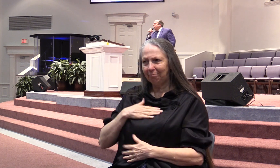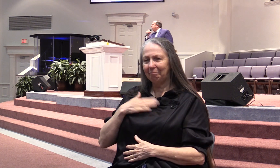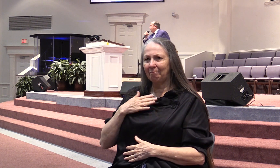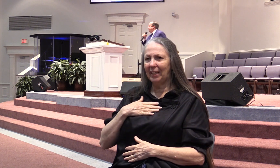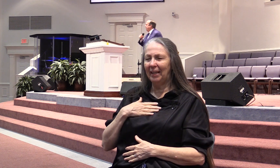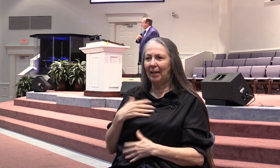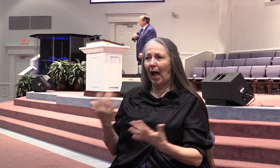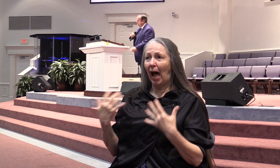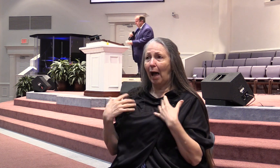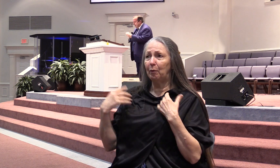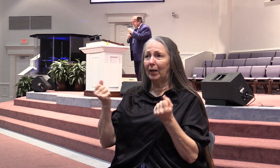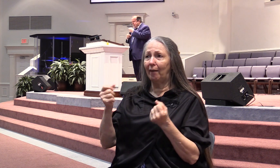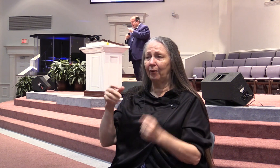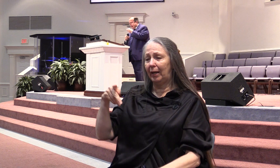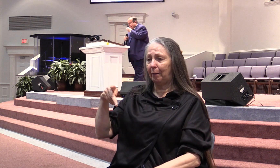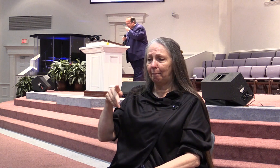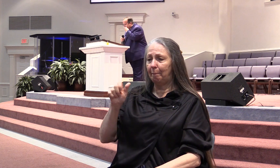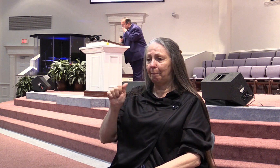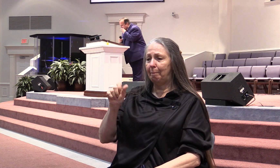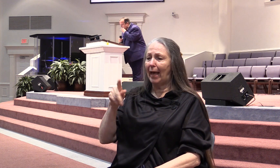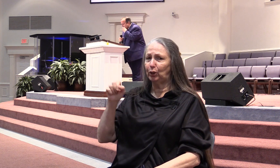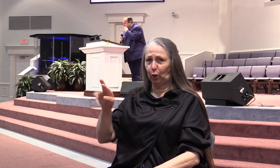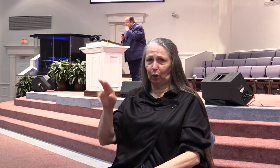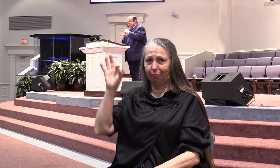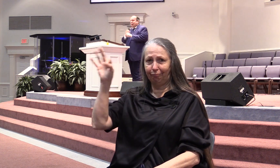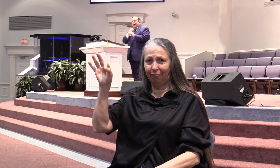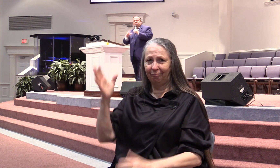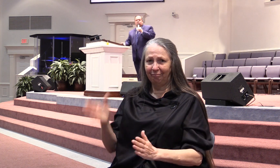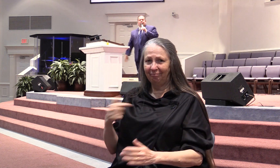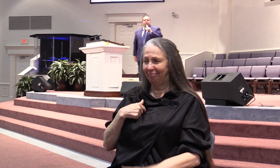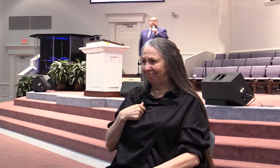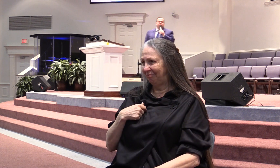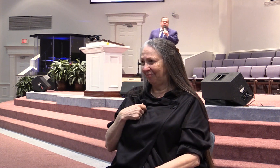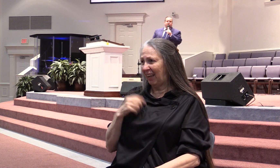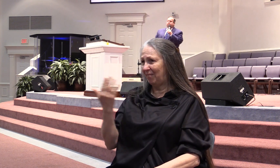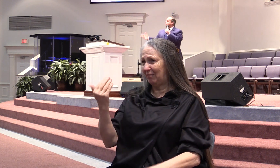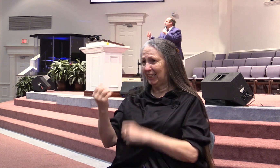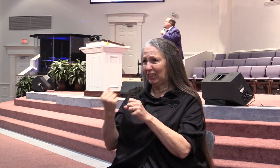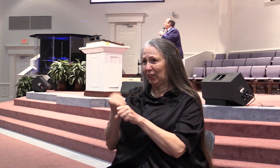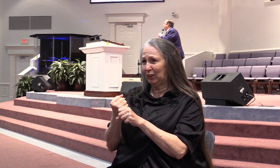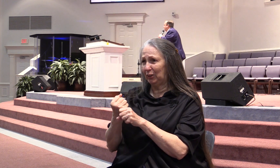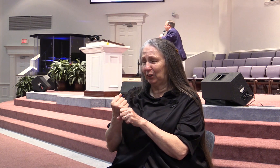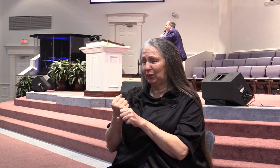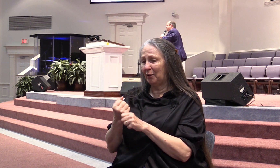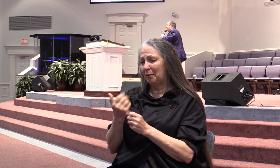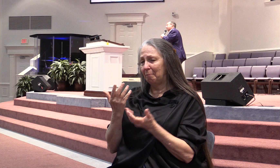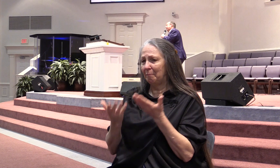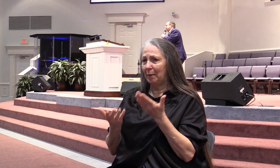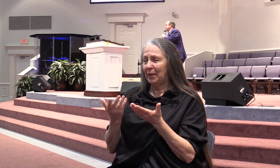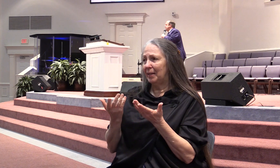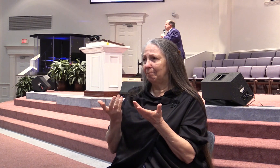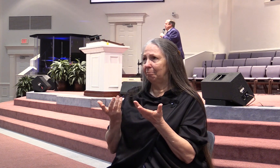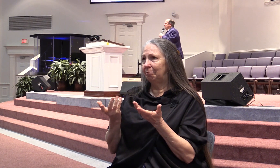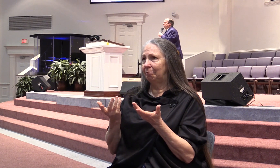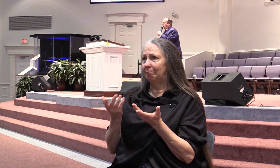I'm a recovering pastor, and a pastor for about 15 years in a little place none of you have heard of, or very probably